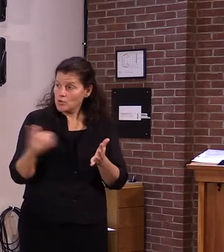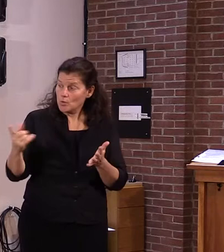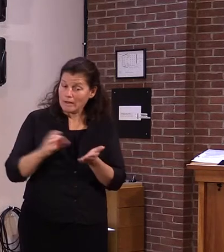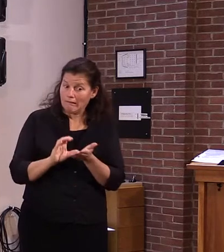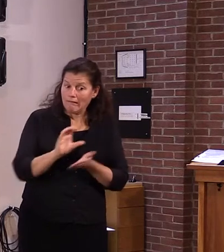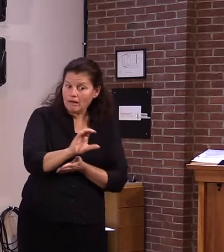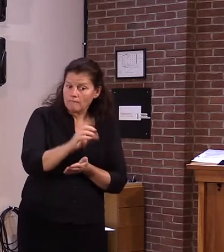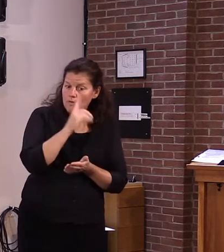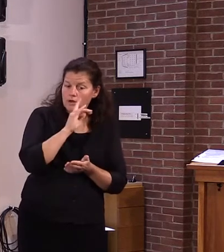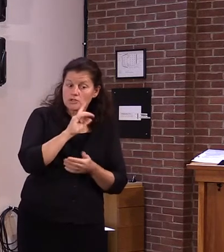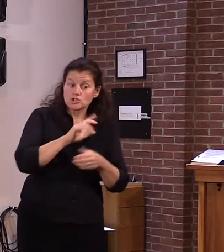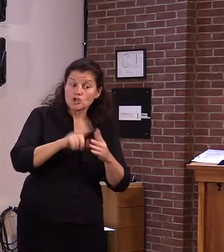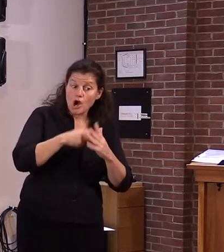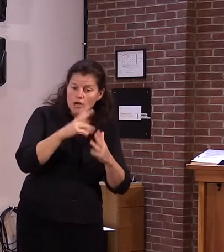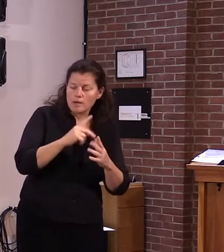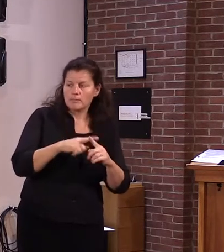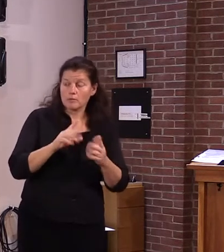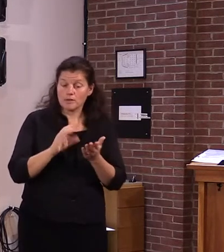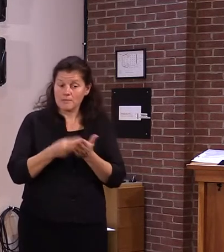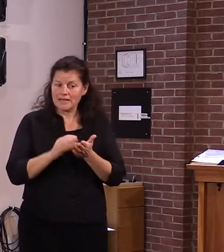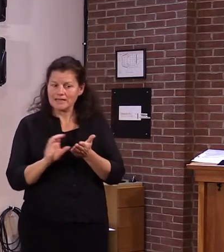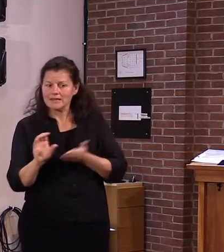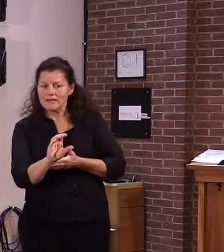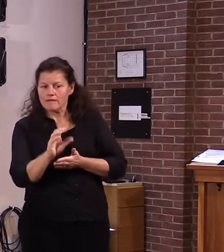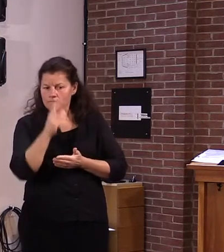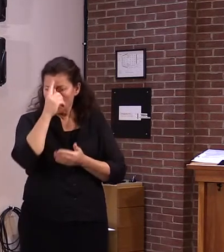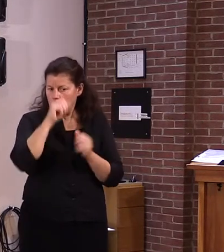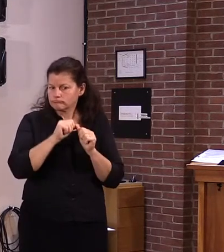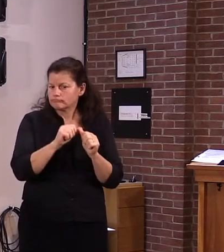We'll have to see. Obviously,